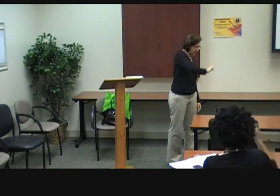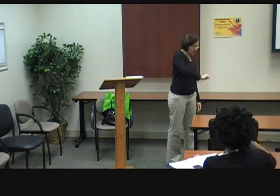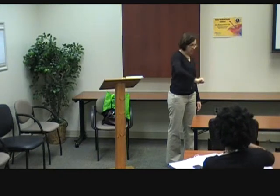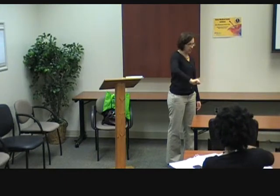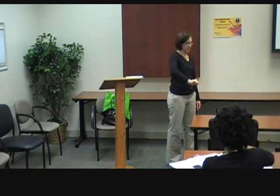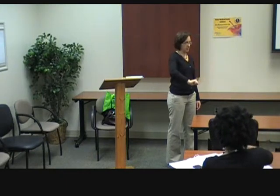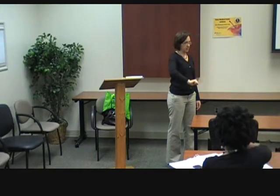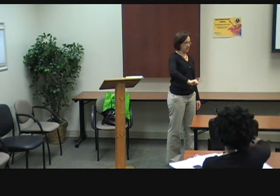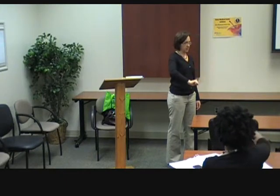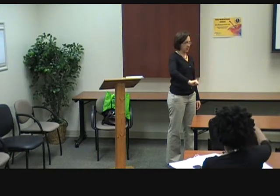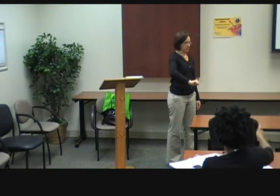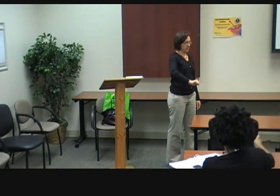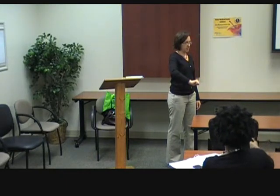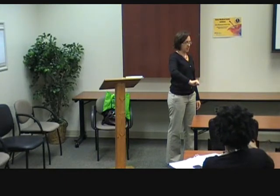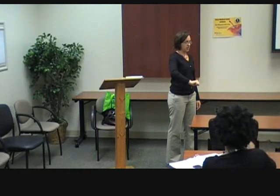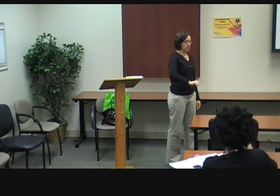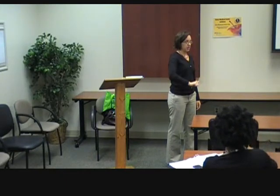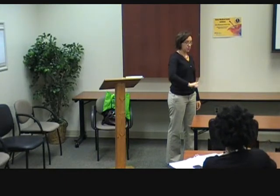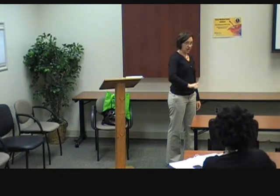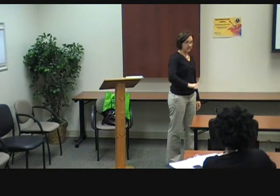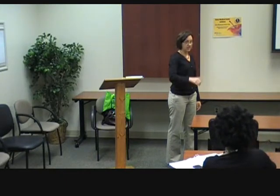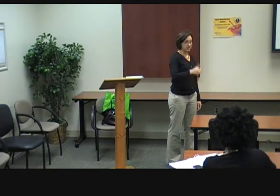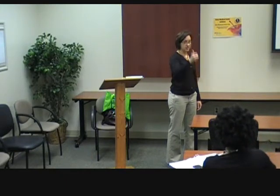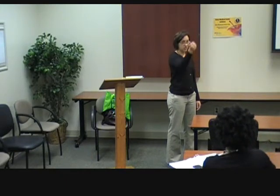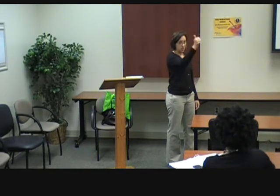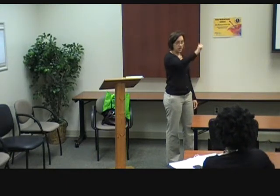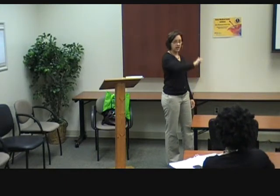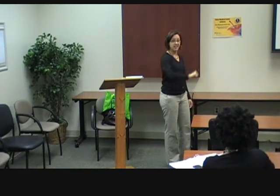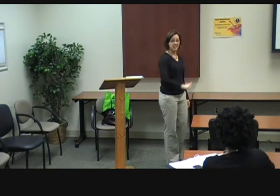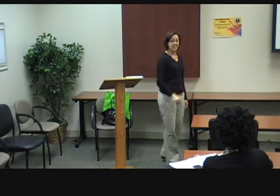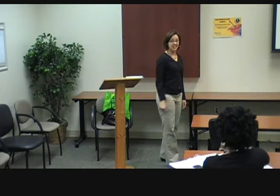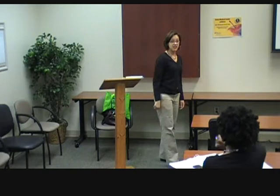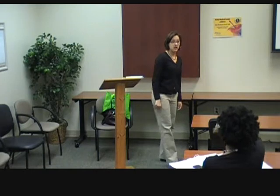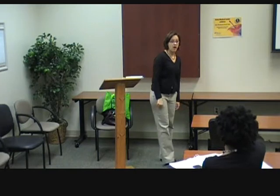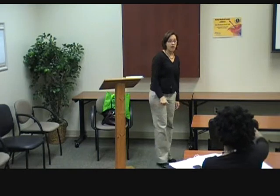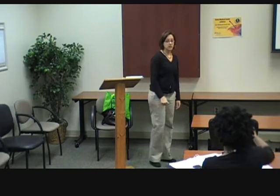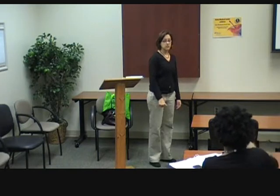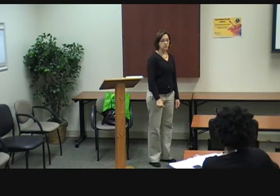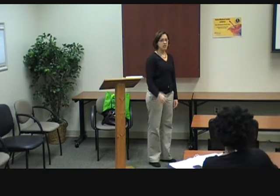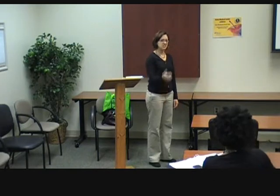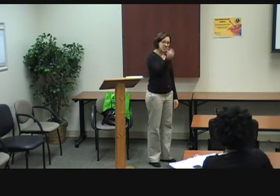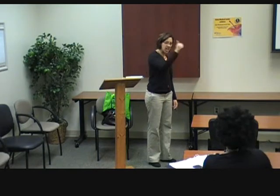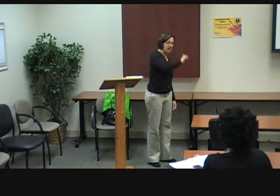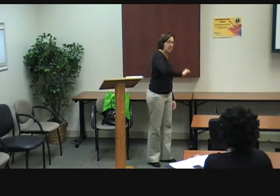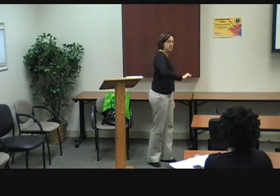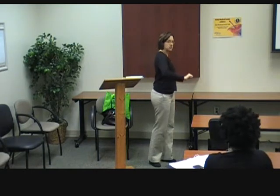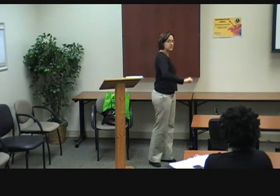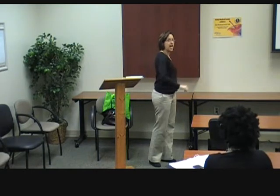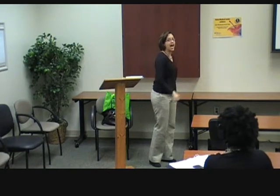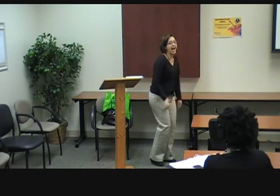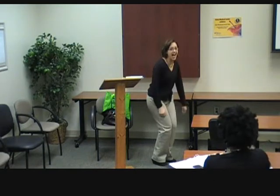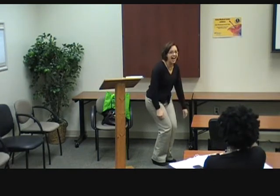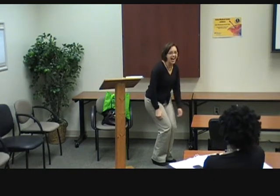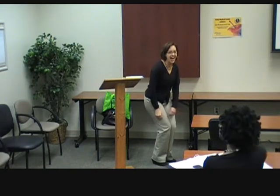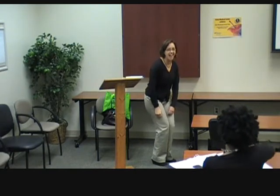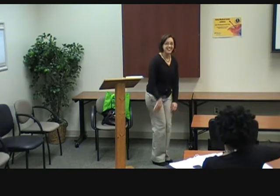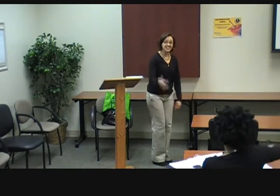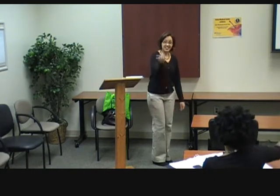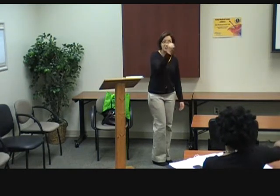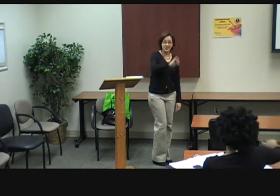in. okay. I mean, Right. So you do any, Any. That's true.